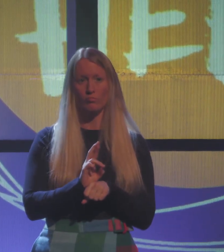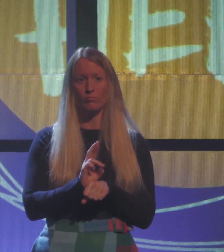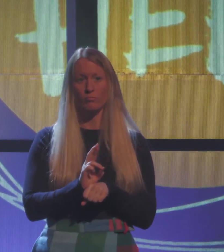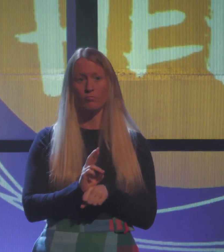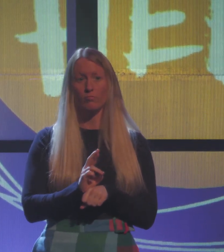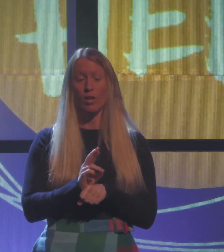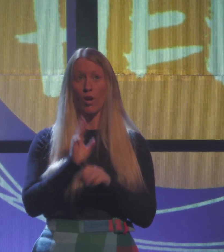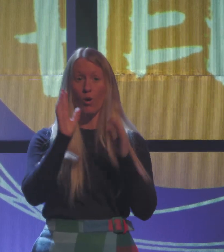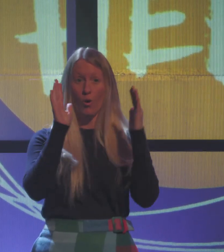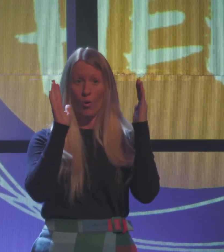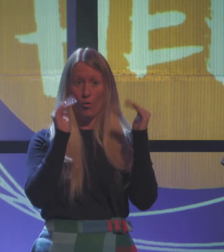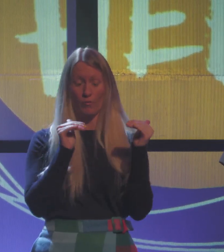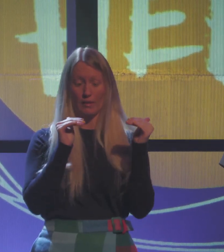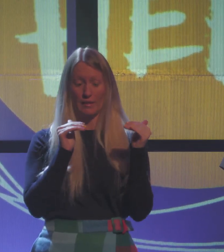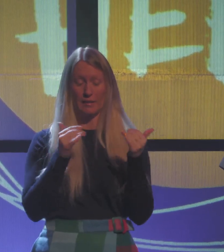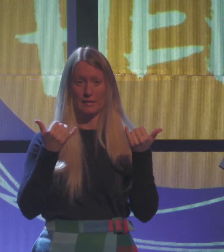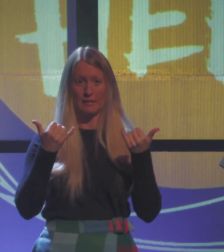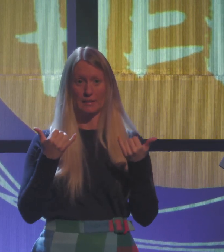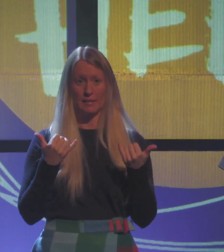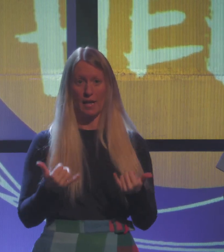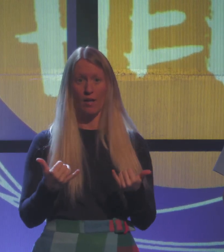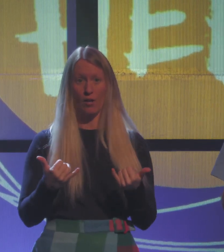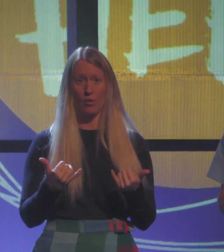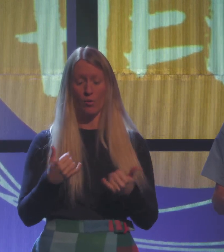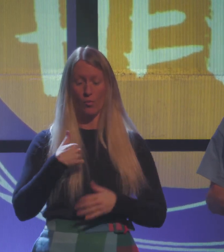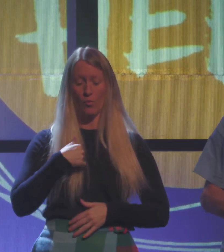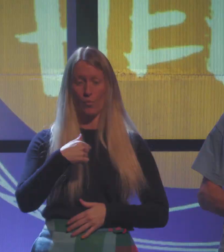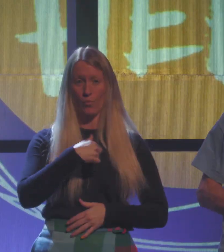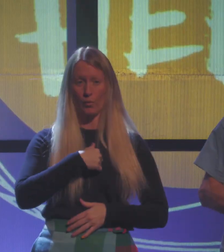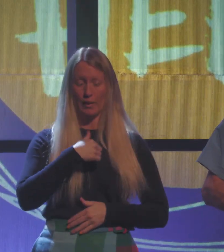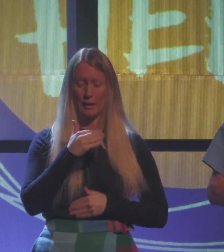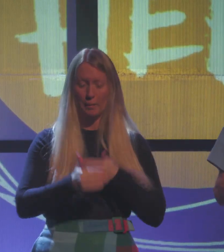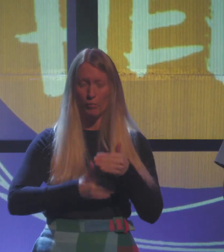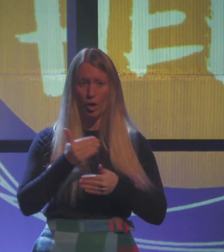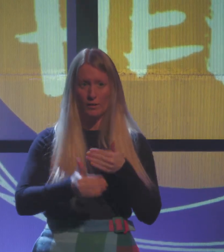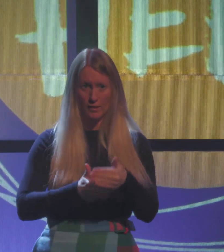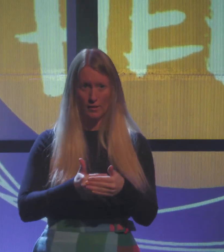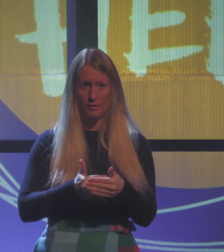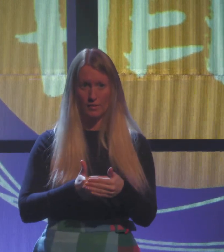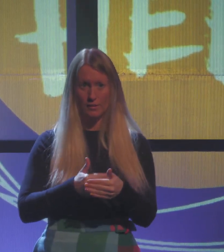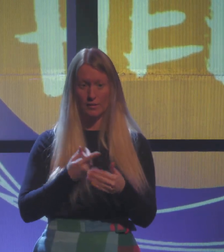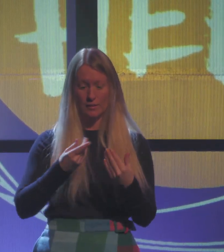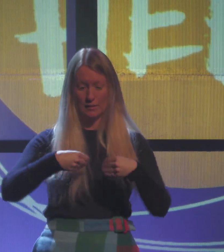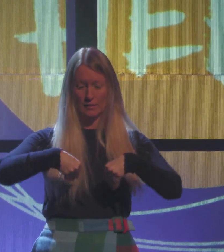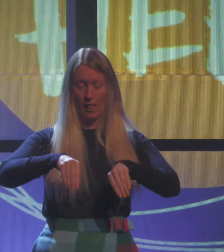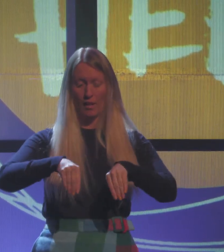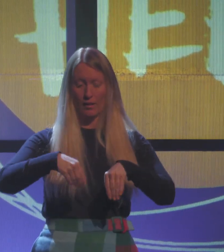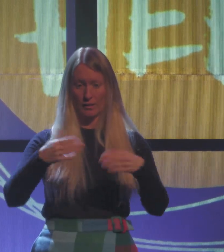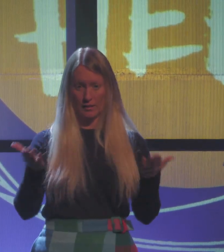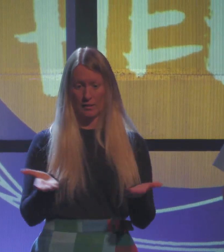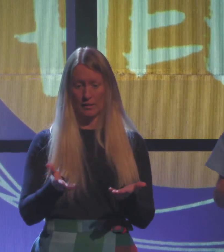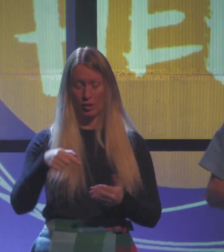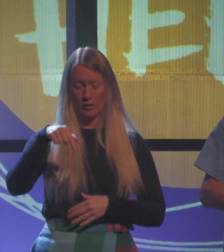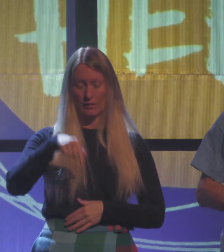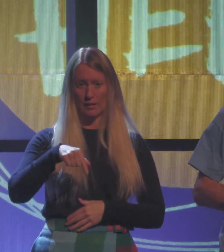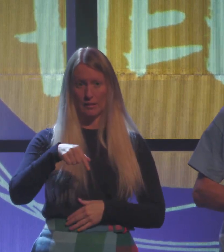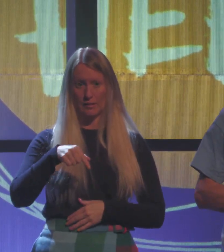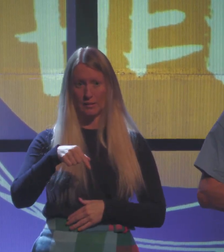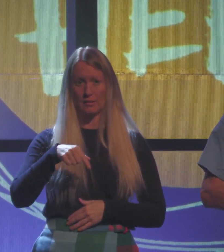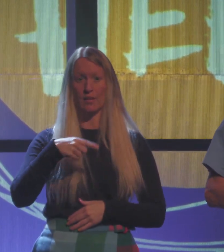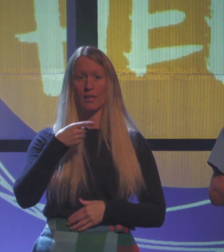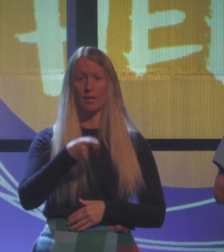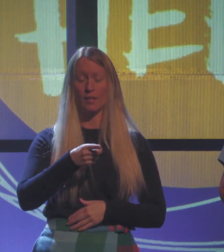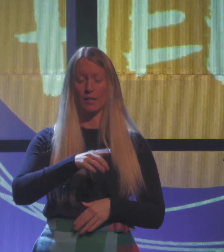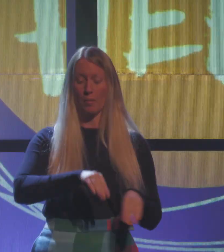Well, hopefully by now you know that we are in the process of selling this building and moving to downtown